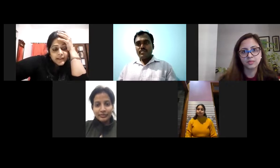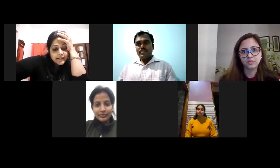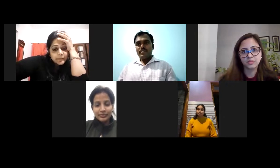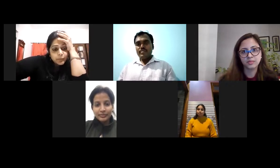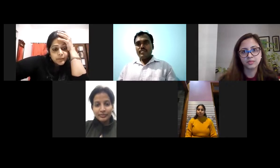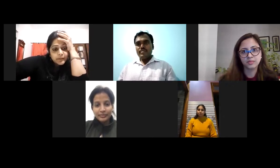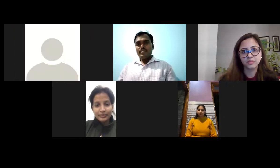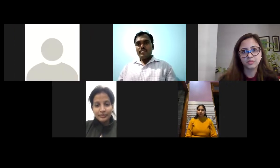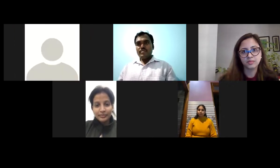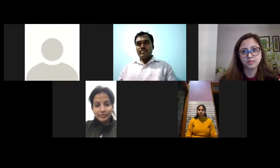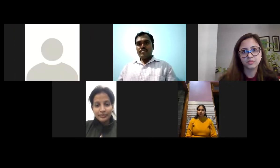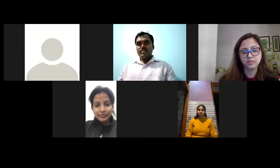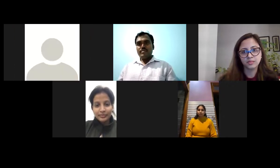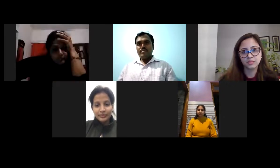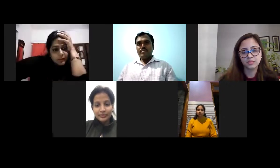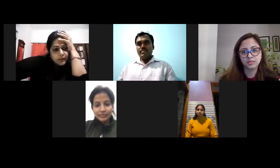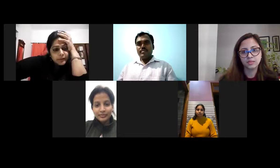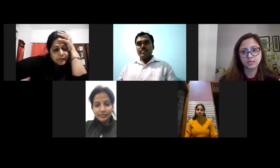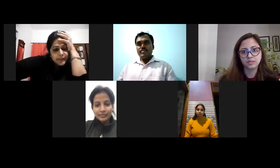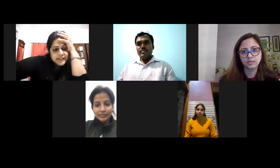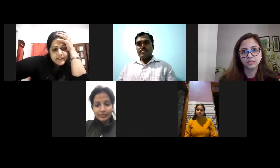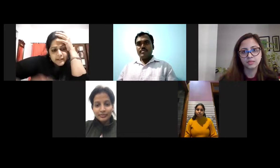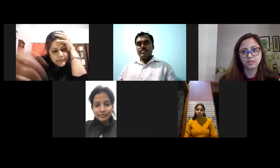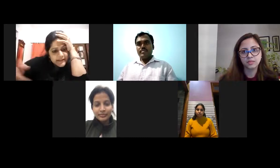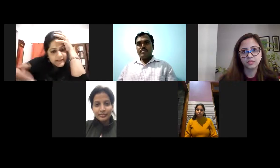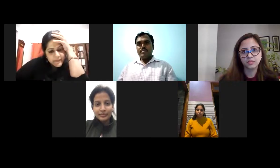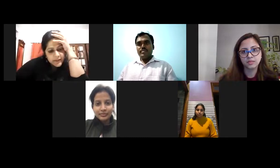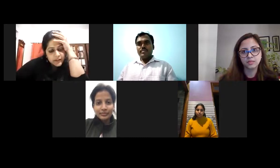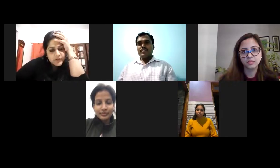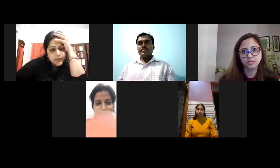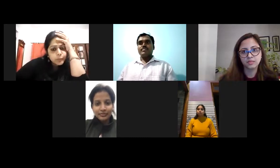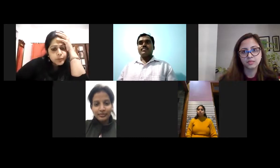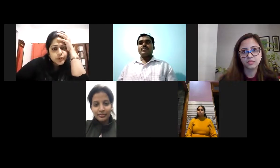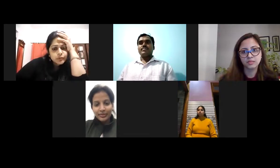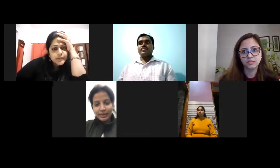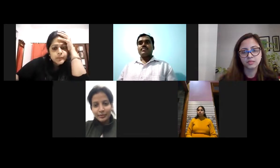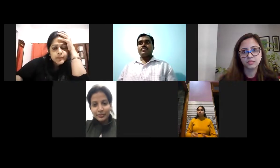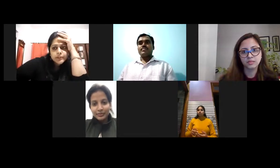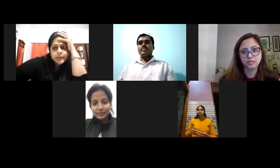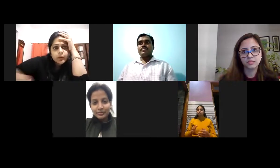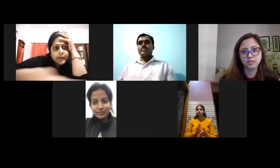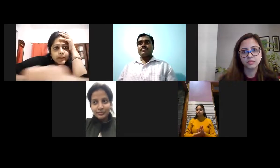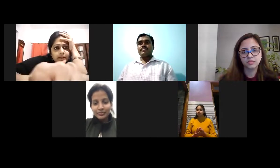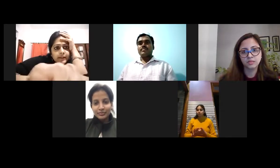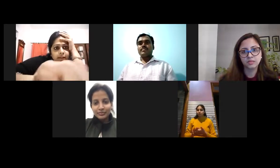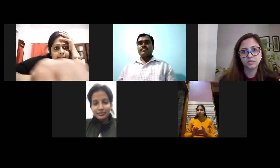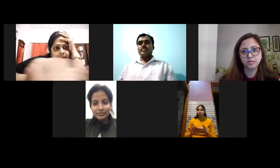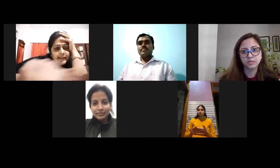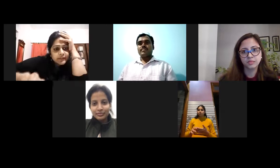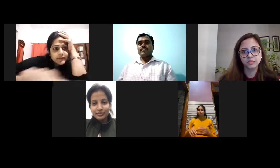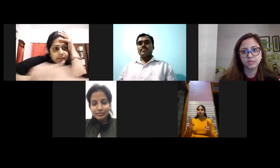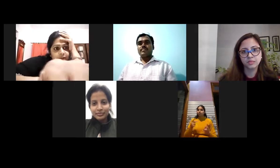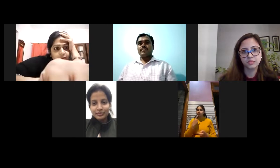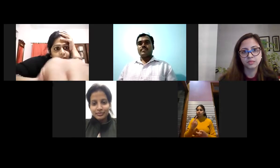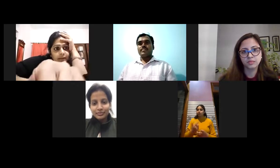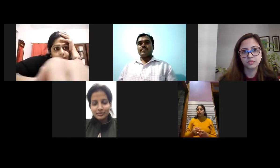Kaustuv is adding a point that hysteria can be seen as patriarchy's whitewashing of women's oppression by calling it